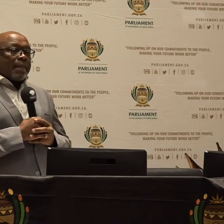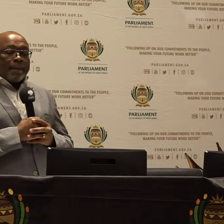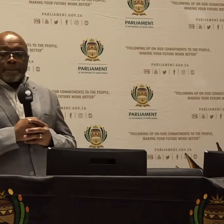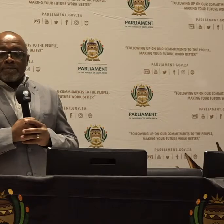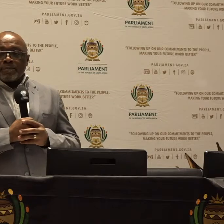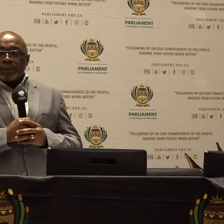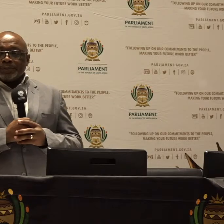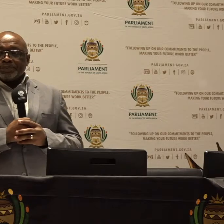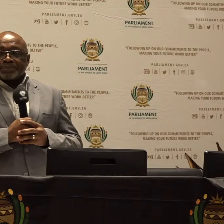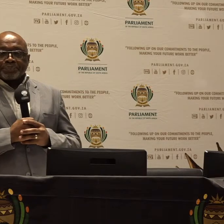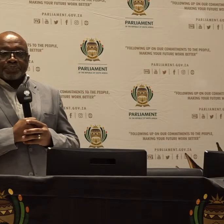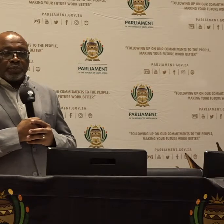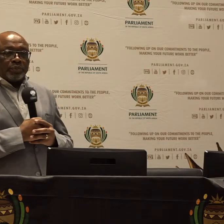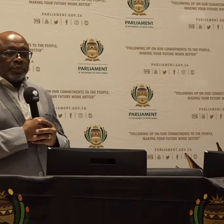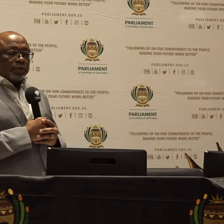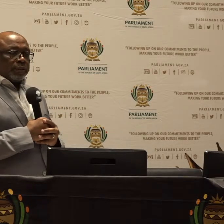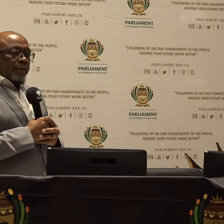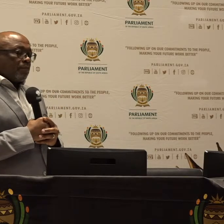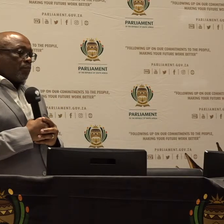people